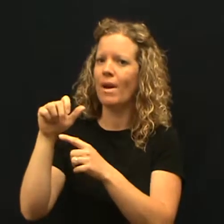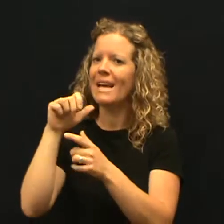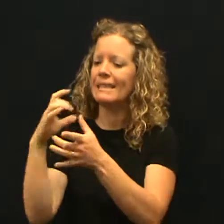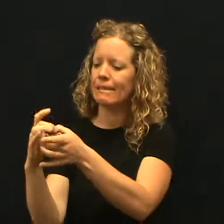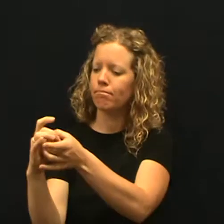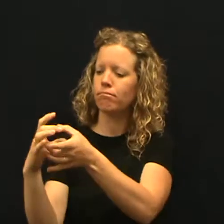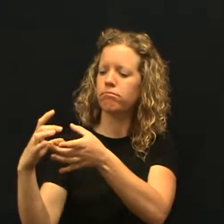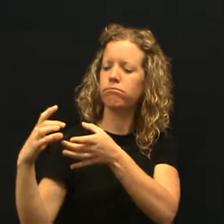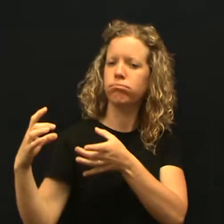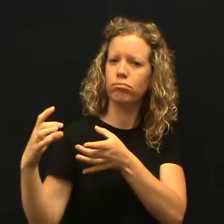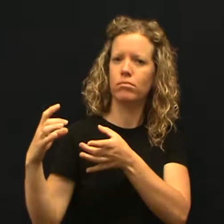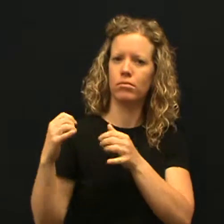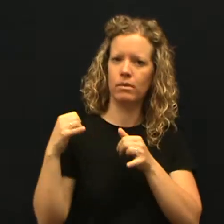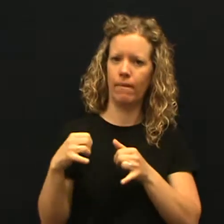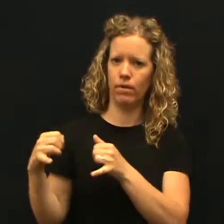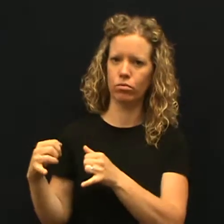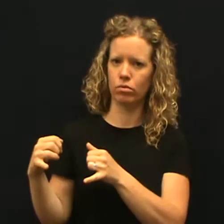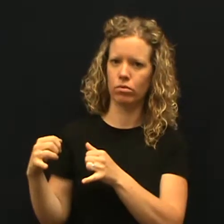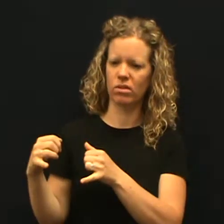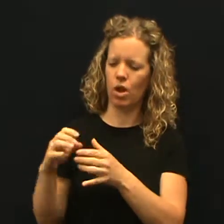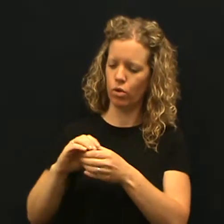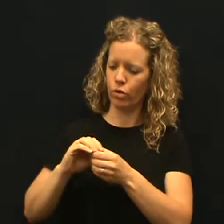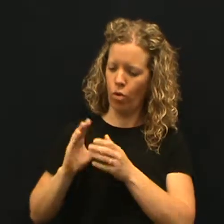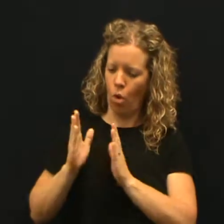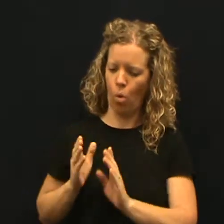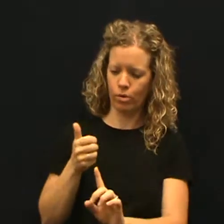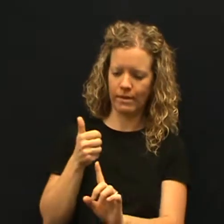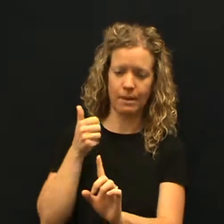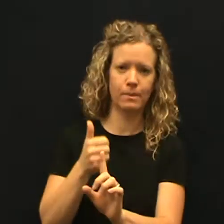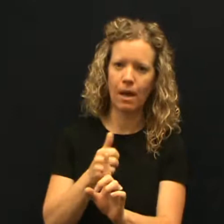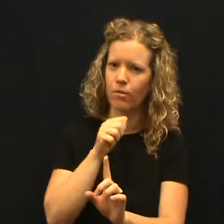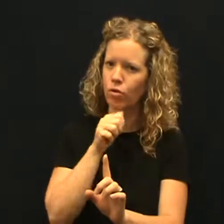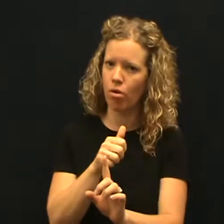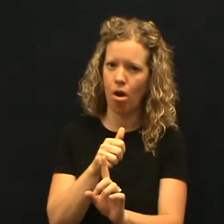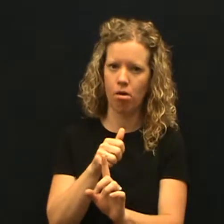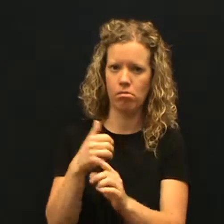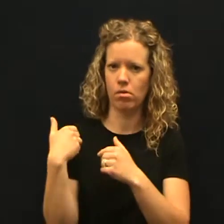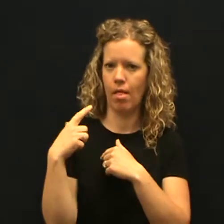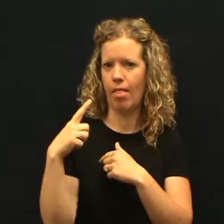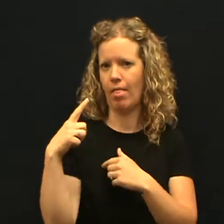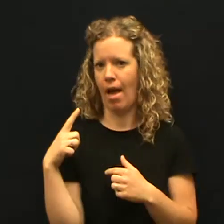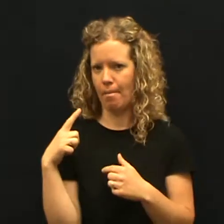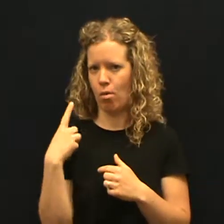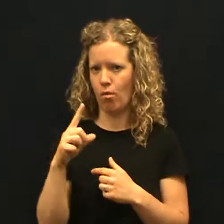or the stockholders are not liable for the actions of the corporation.